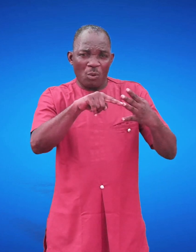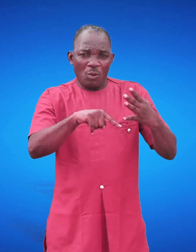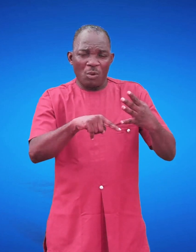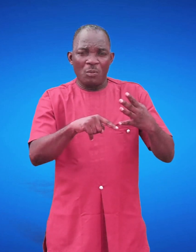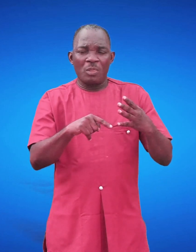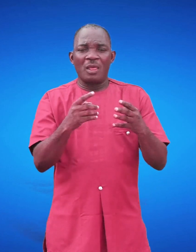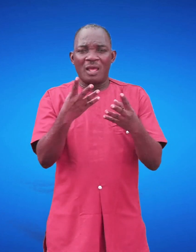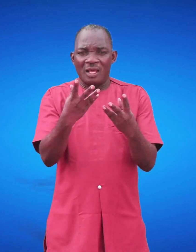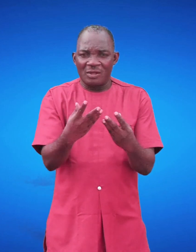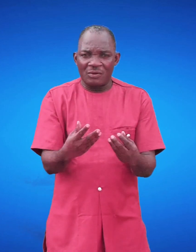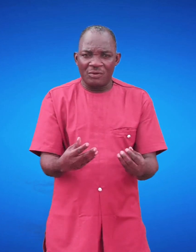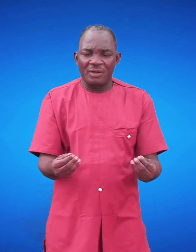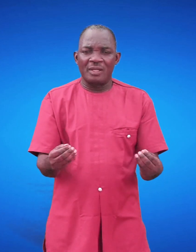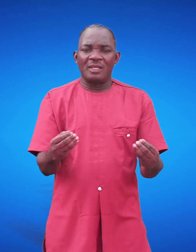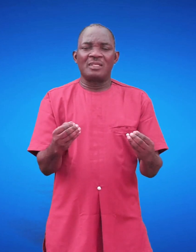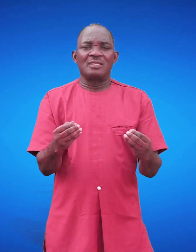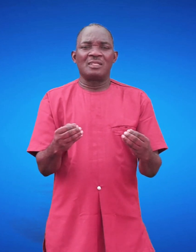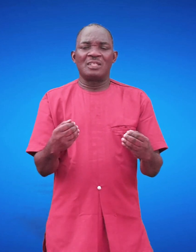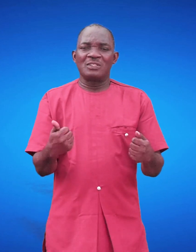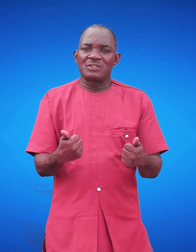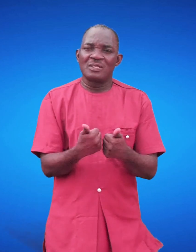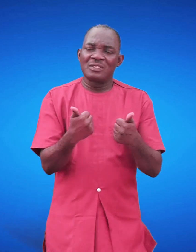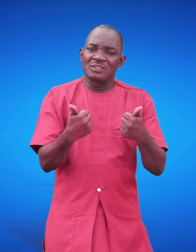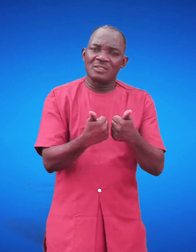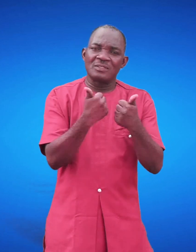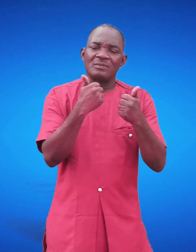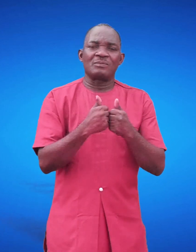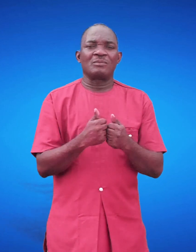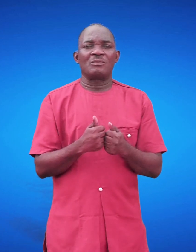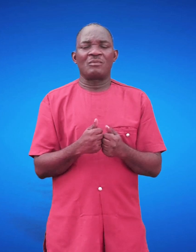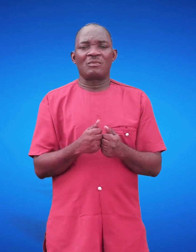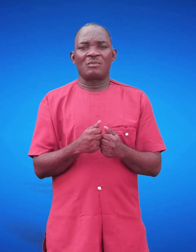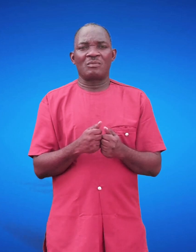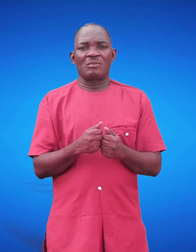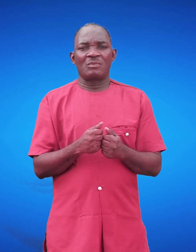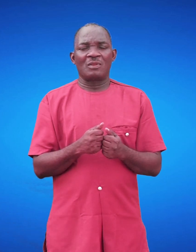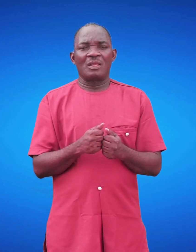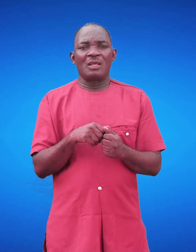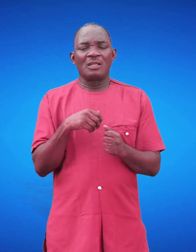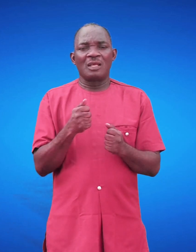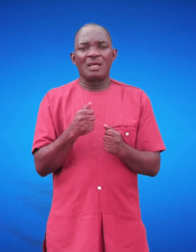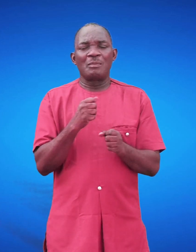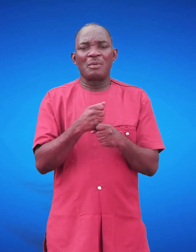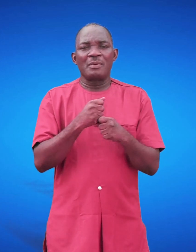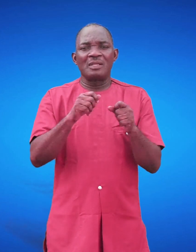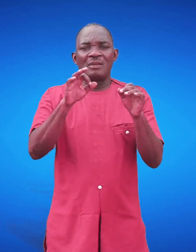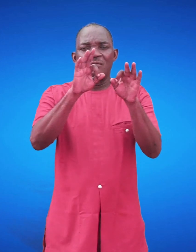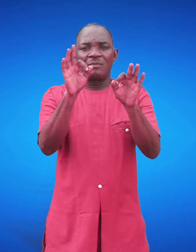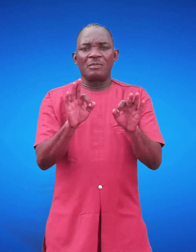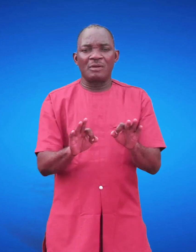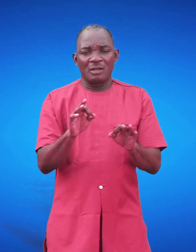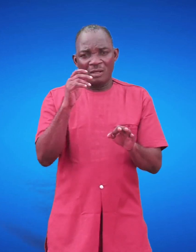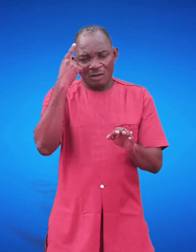address imbalances, set the framework for decent